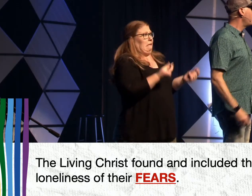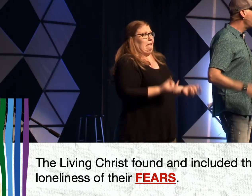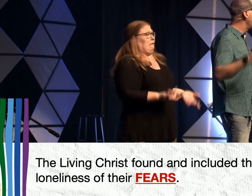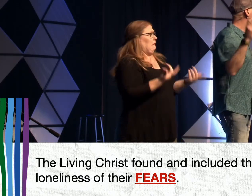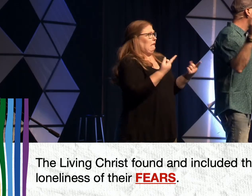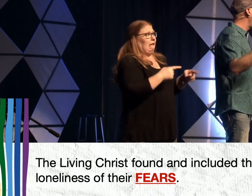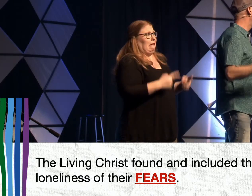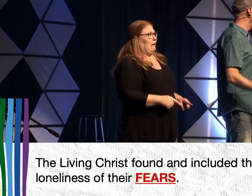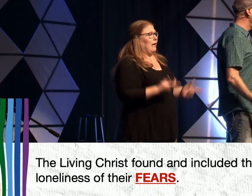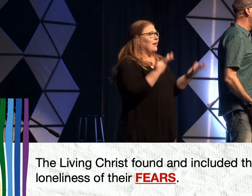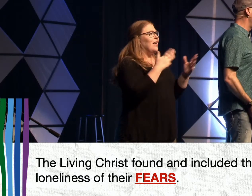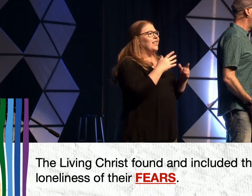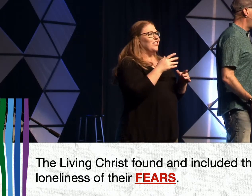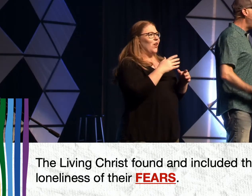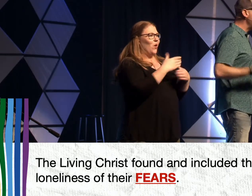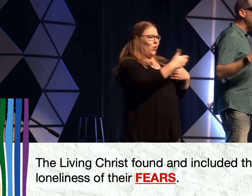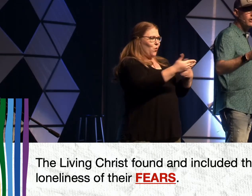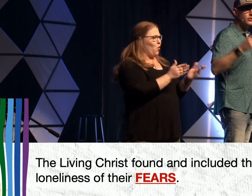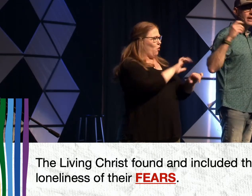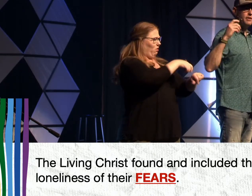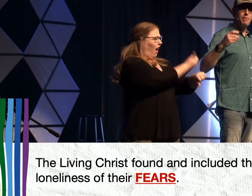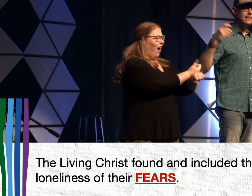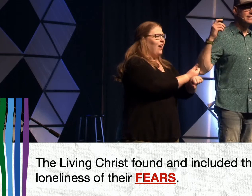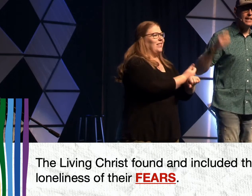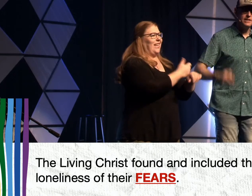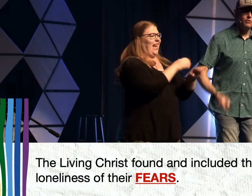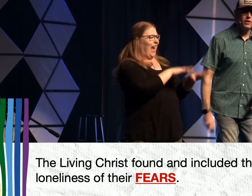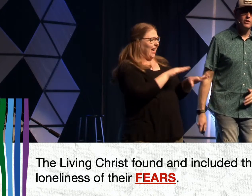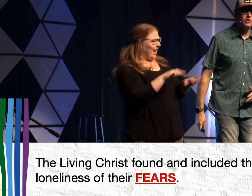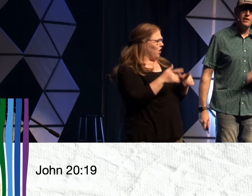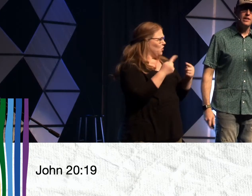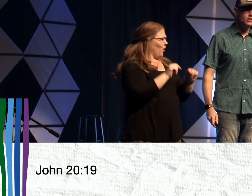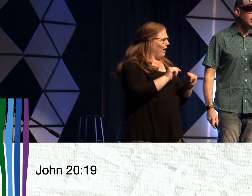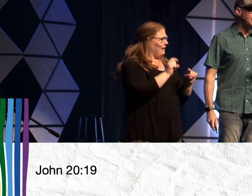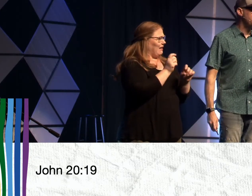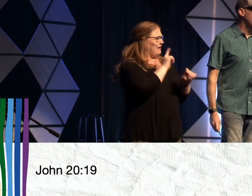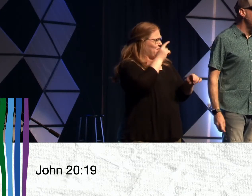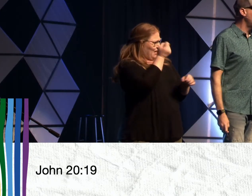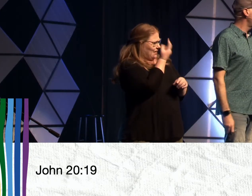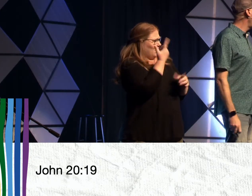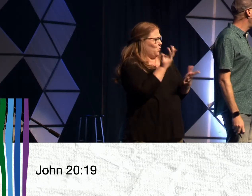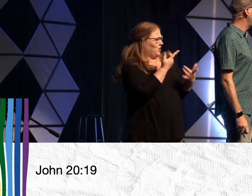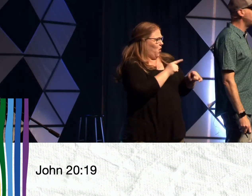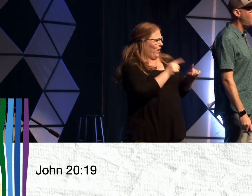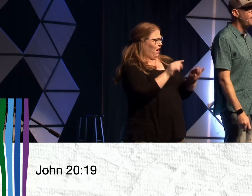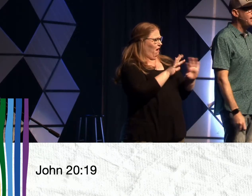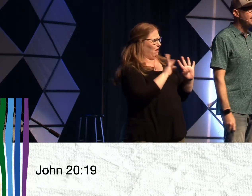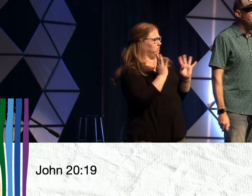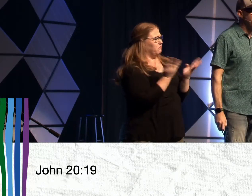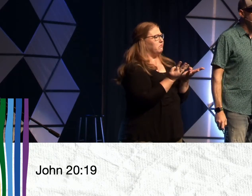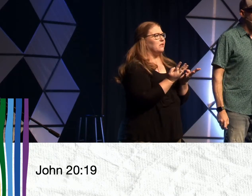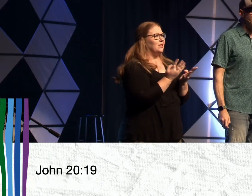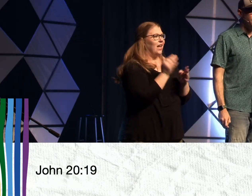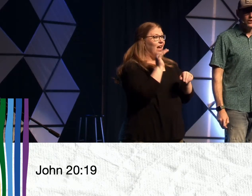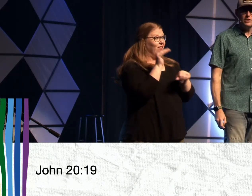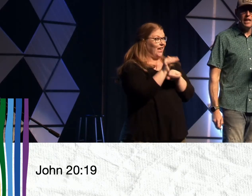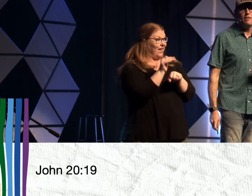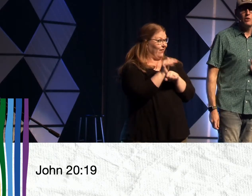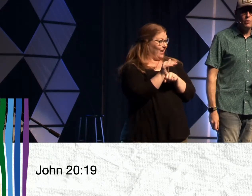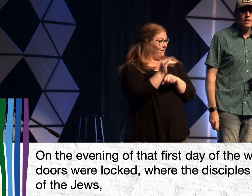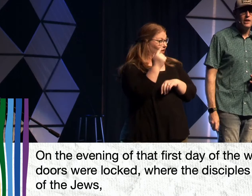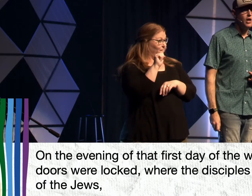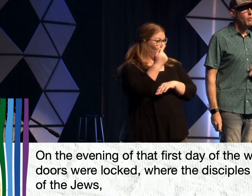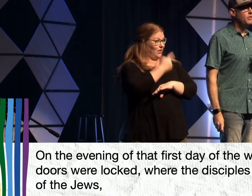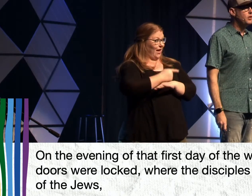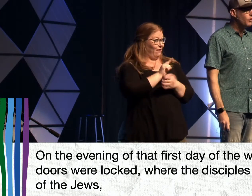And so they're in this locked room, hanging out, trying to make sense of what goes on. And in John chapter 20, verse 9, it says, on the evening of that first day